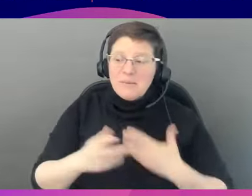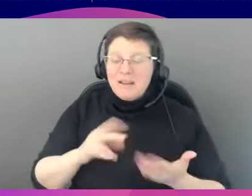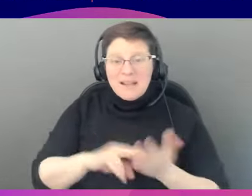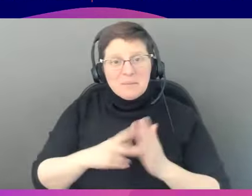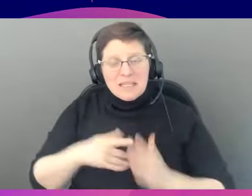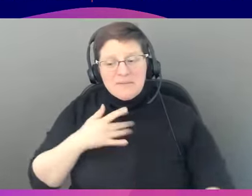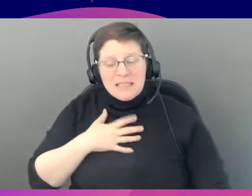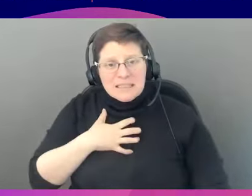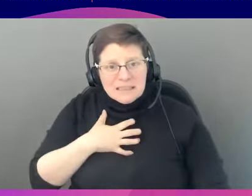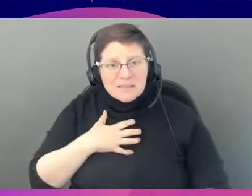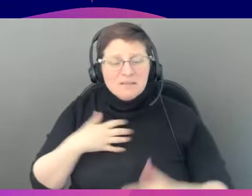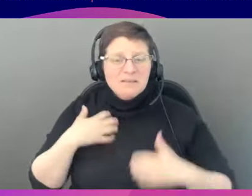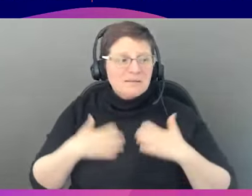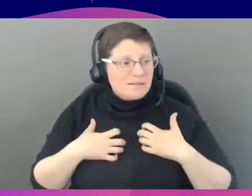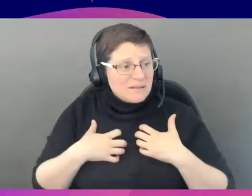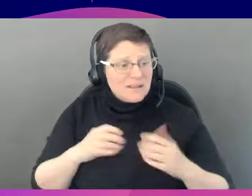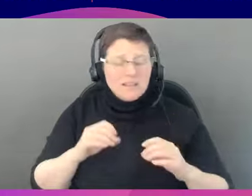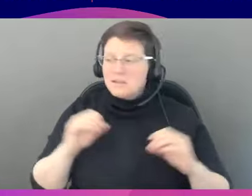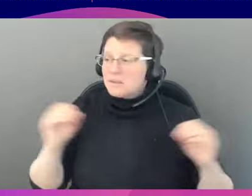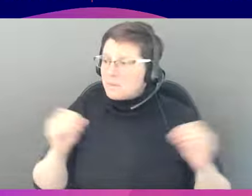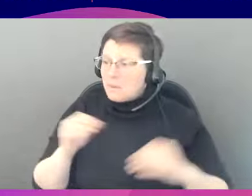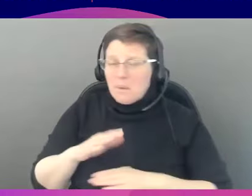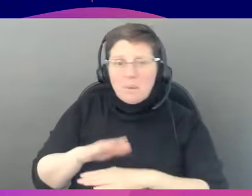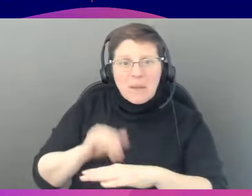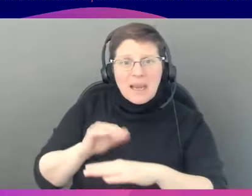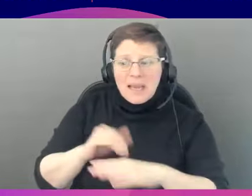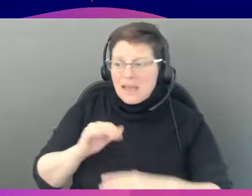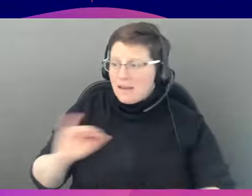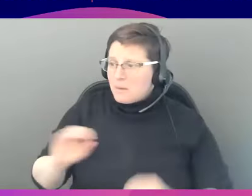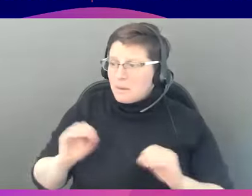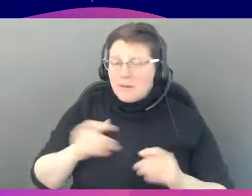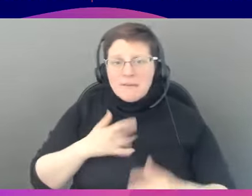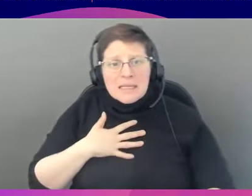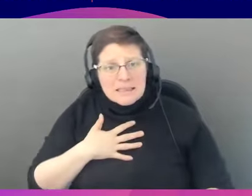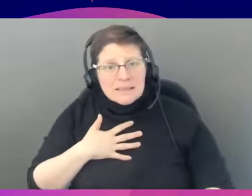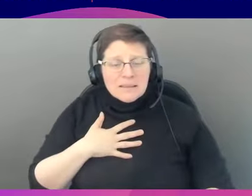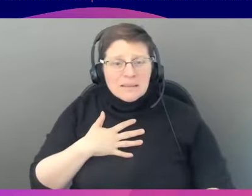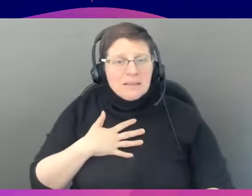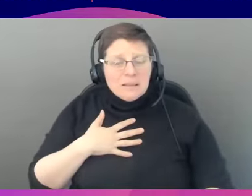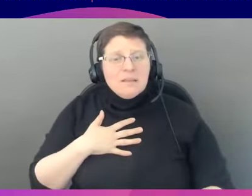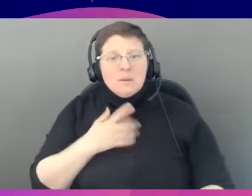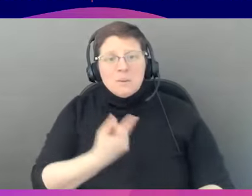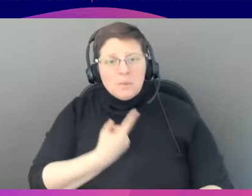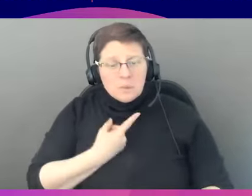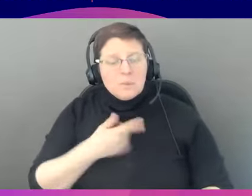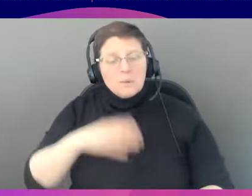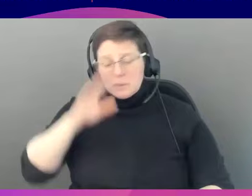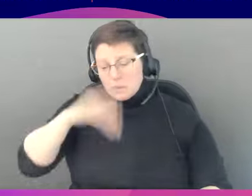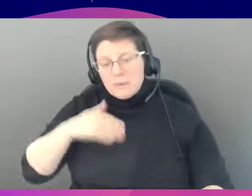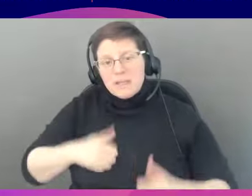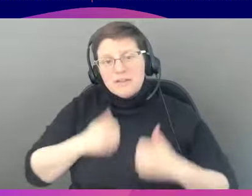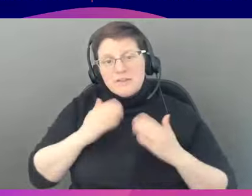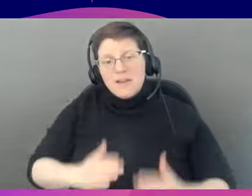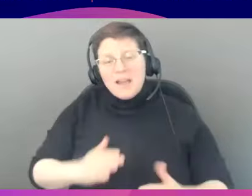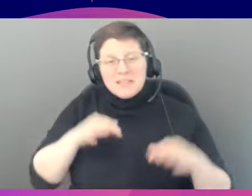animals and leave them without the emotional support and companionship that the animals bring to their lives. We know that survivors have described